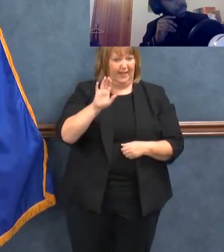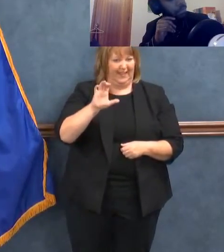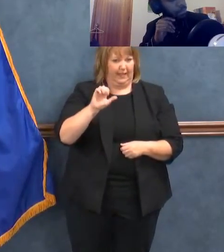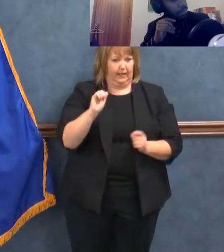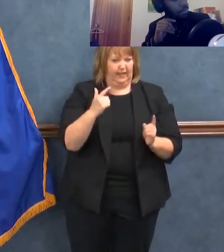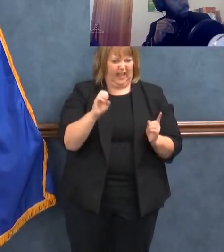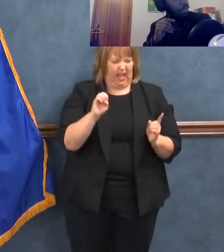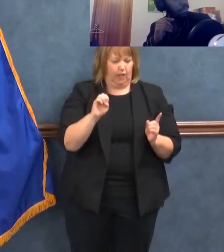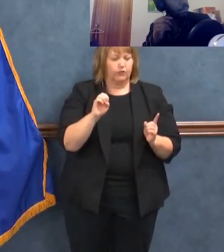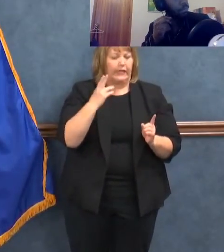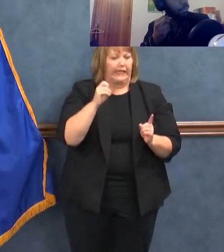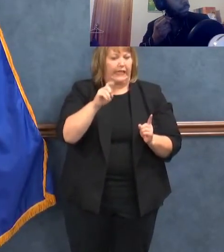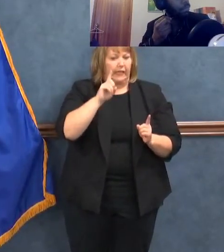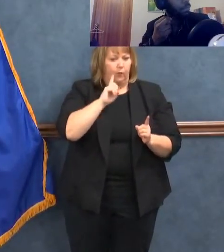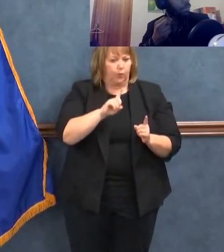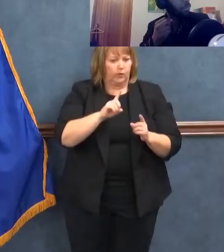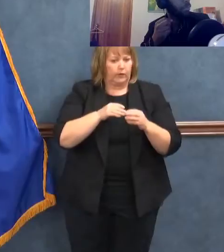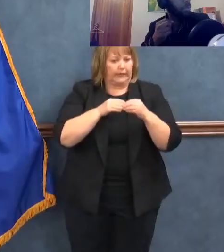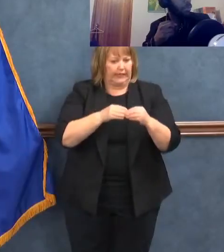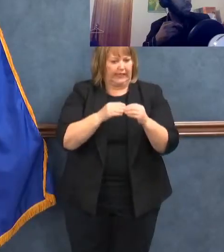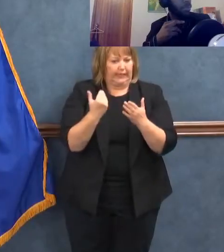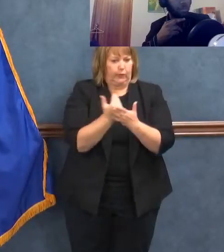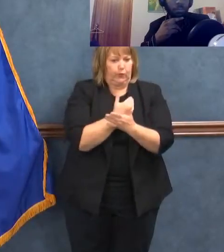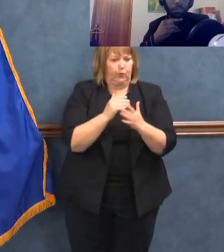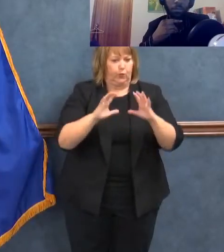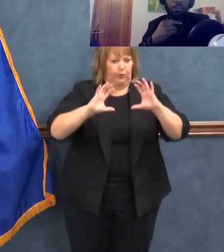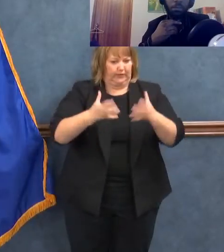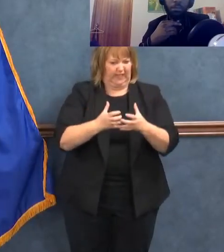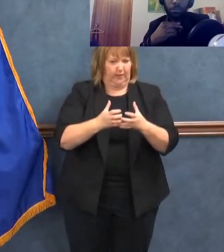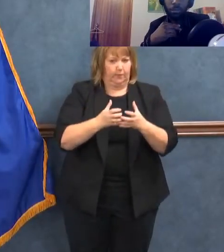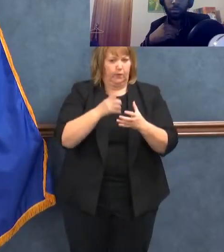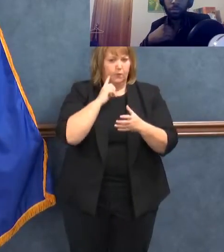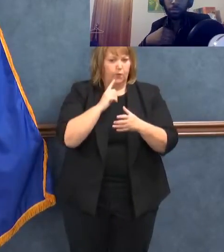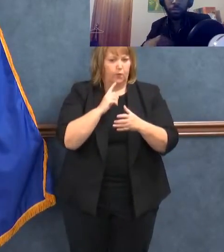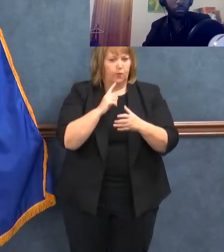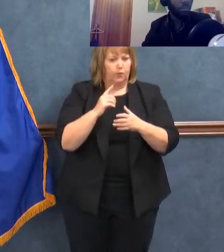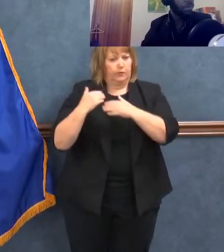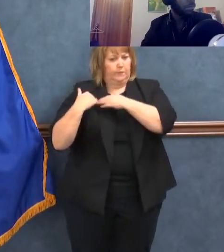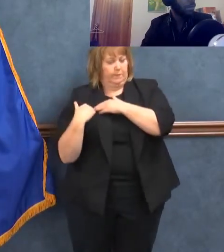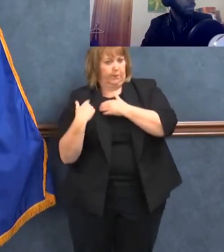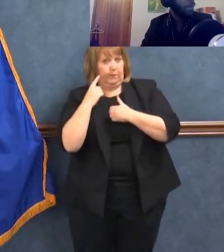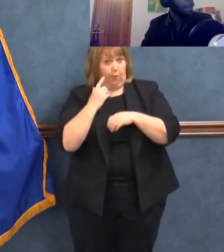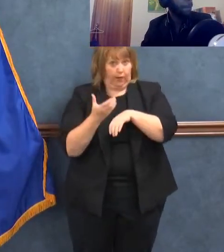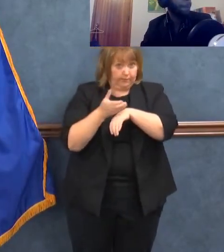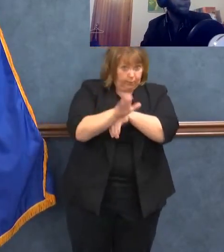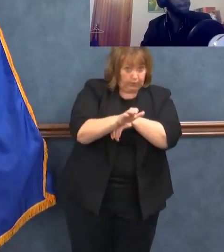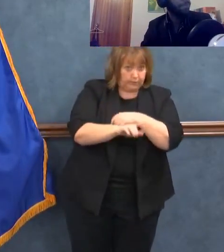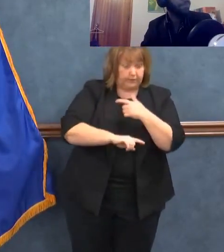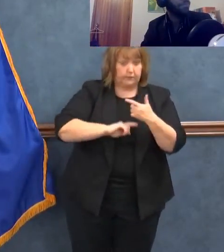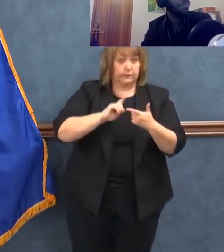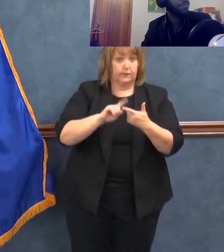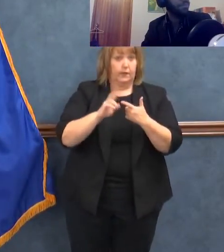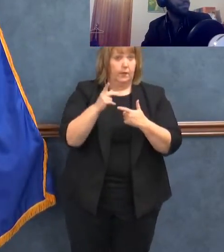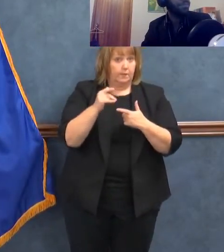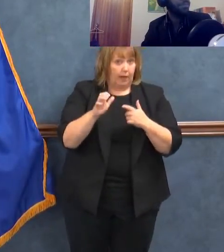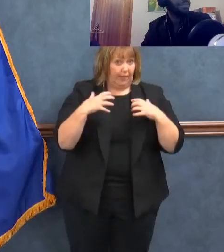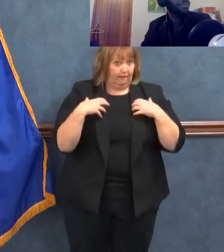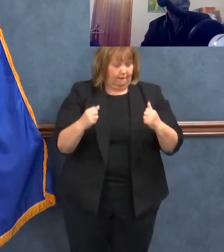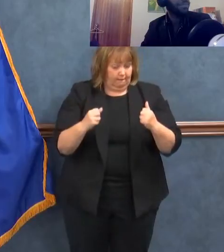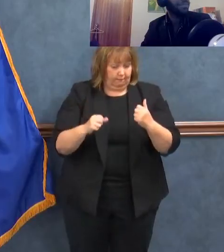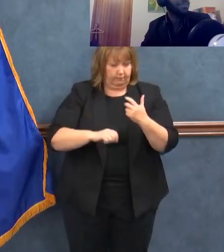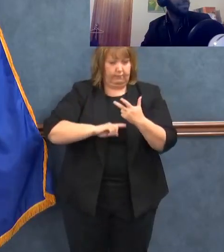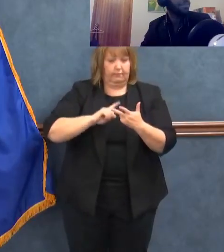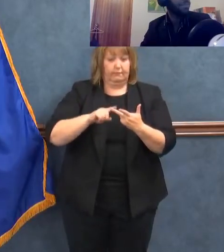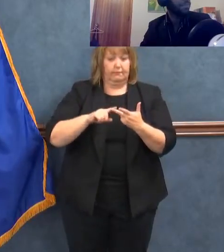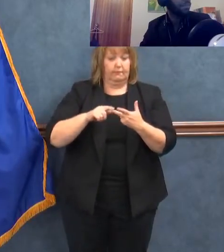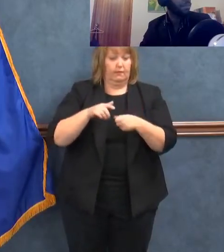director. This group, made up of agency directors in charge of enforcement, public health, and more, along with local